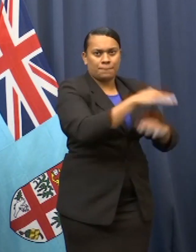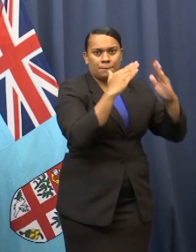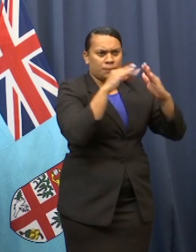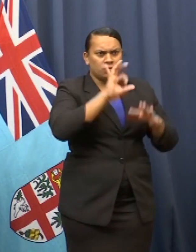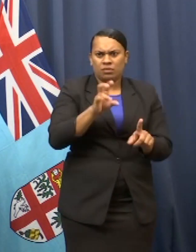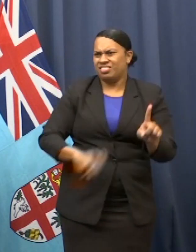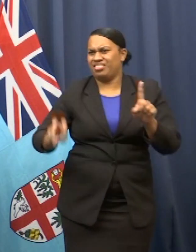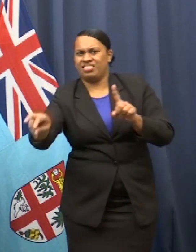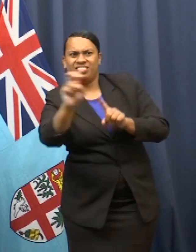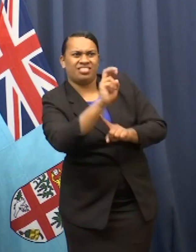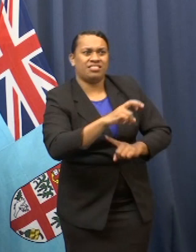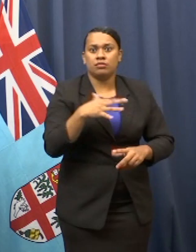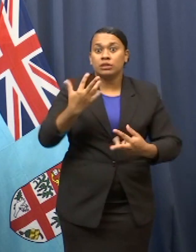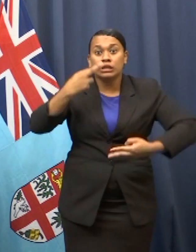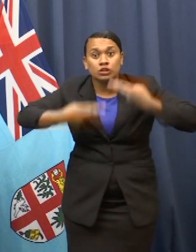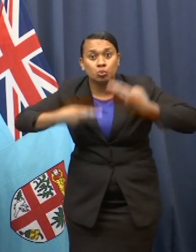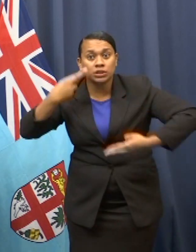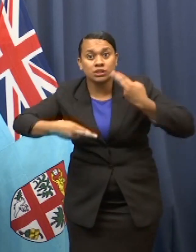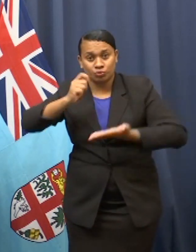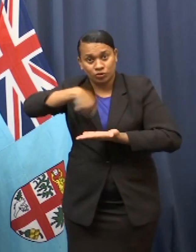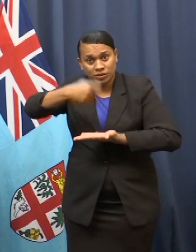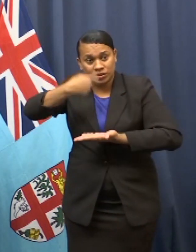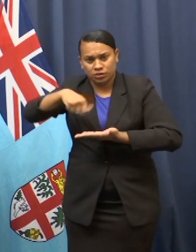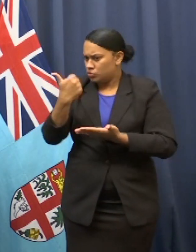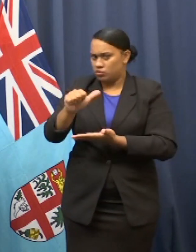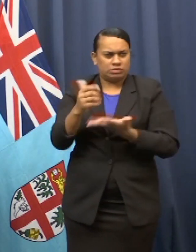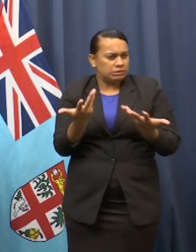Restaurant owners should cut their seating capacity to be within